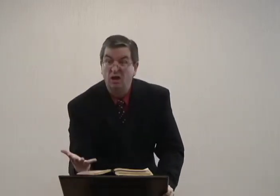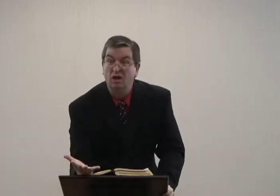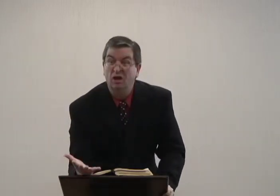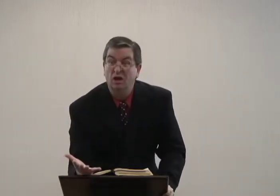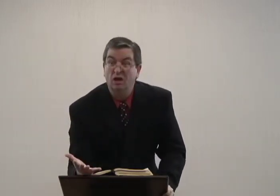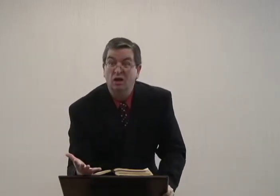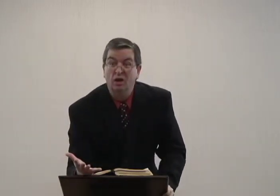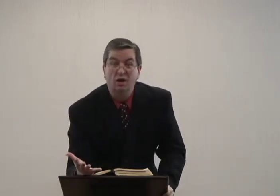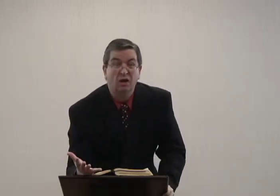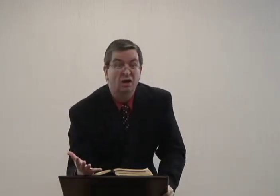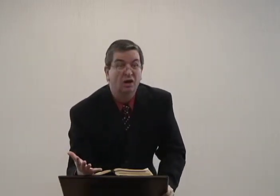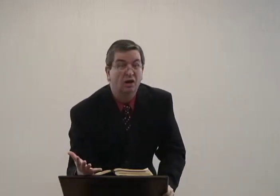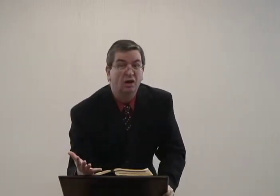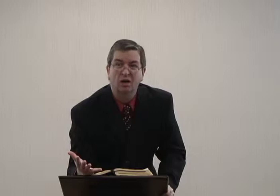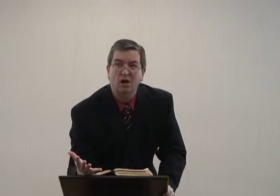You think it's funny?